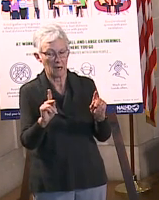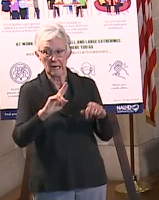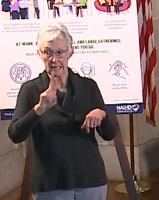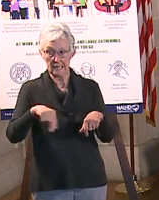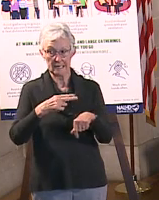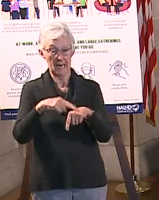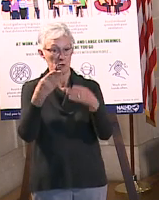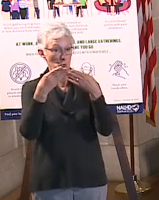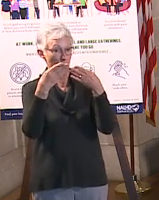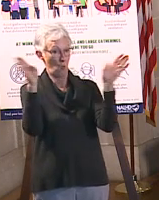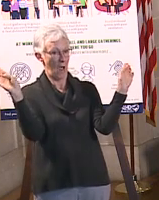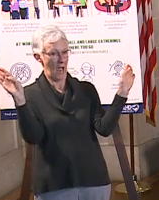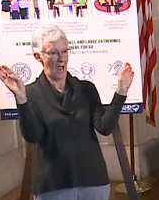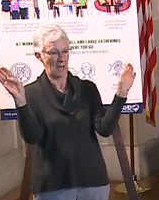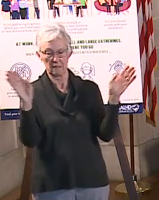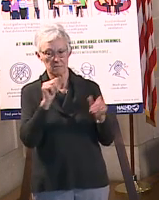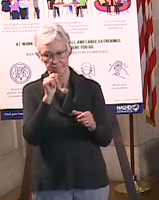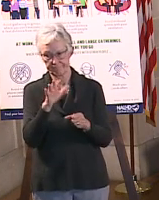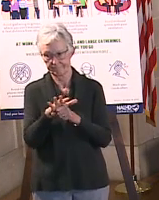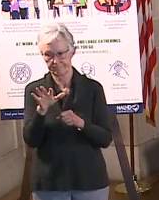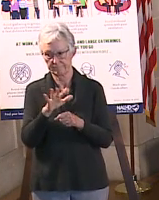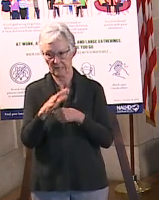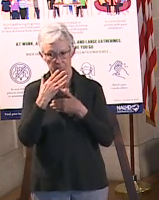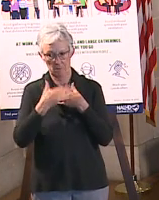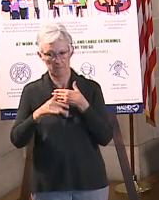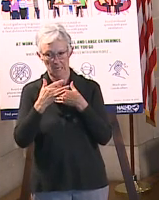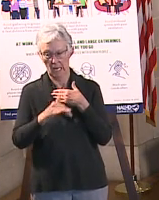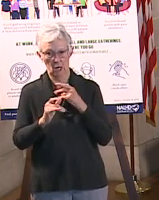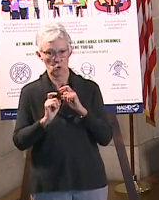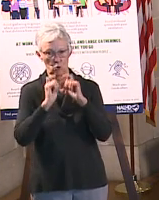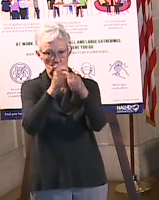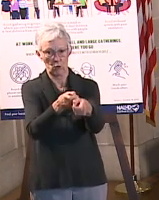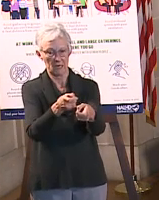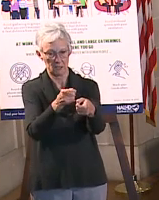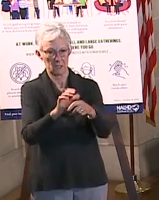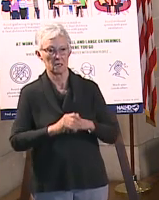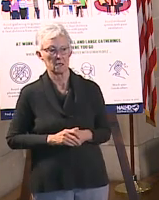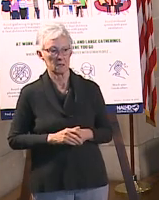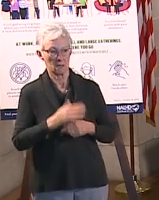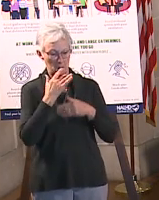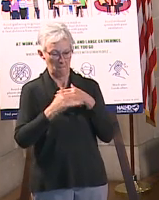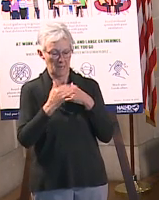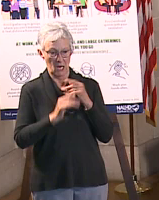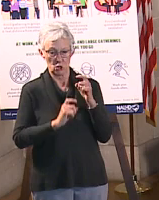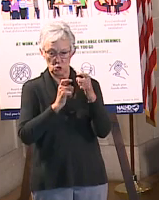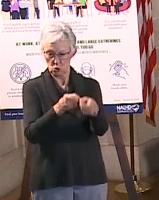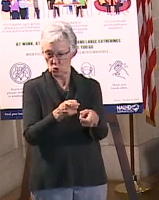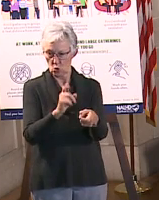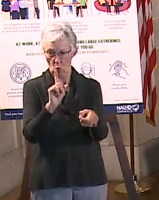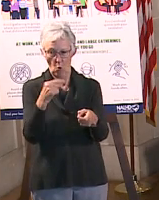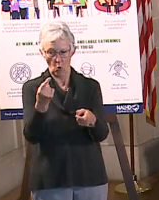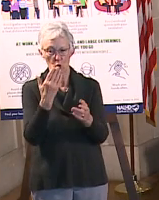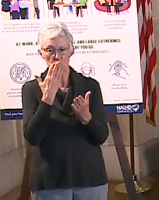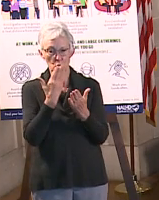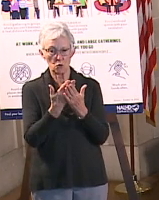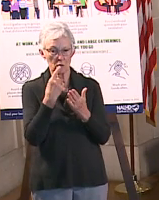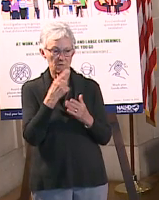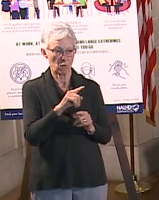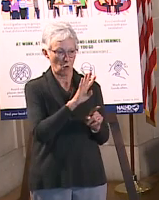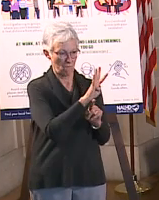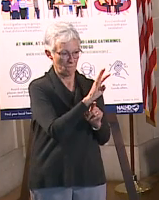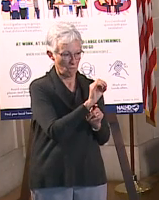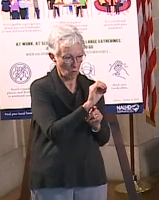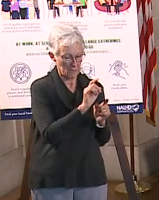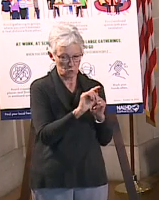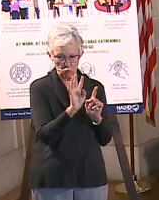shortage. And the issue here is that blood donations typically are only good for about 40 to 42 days. And